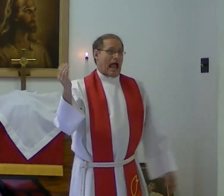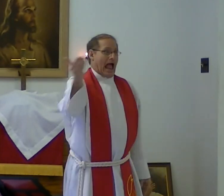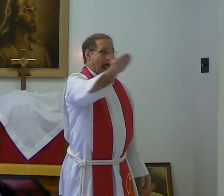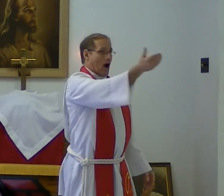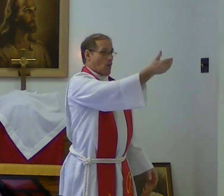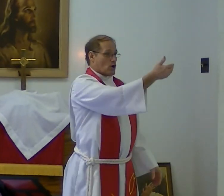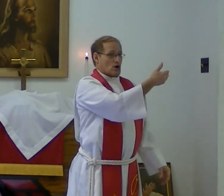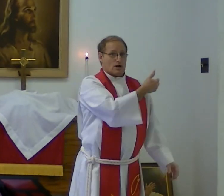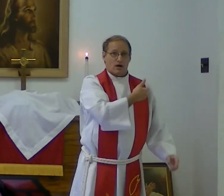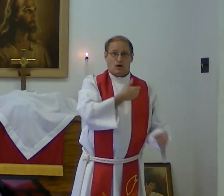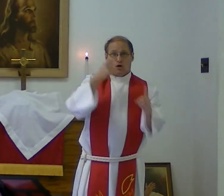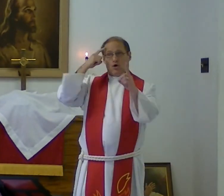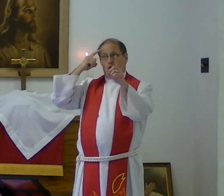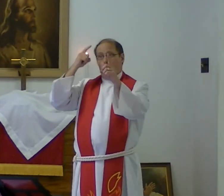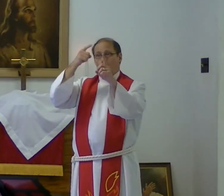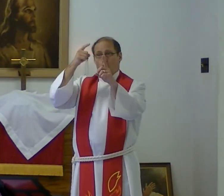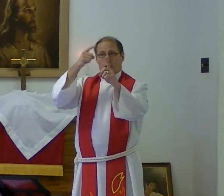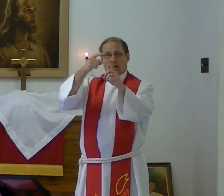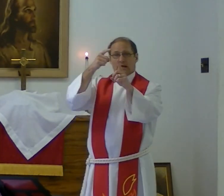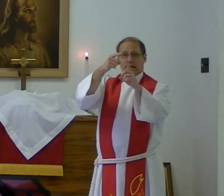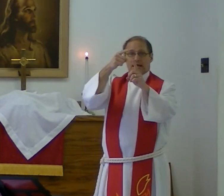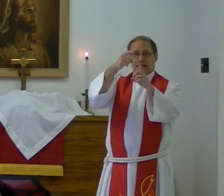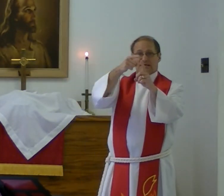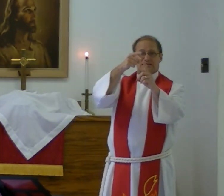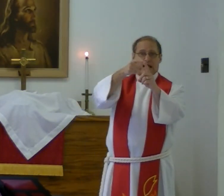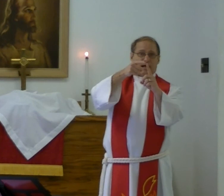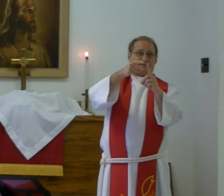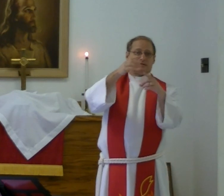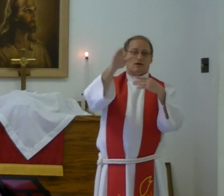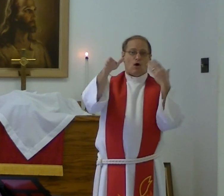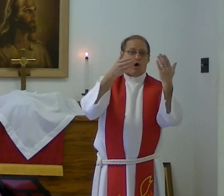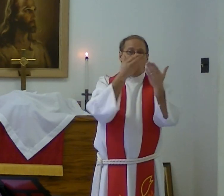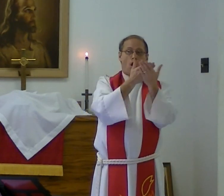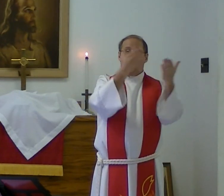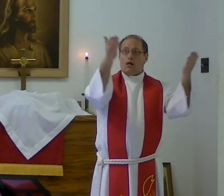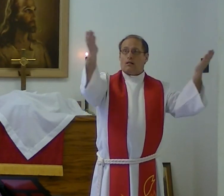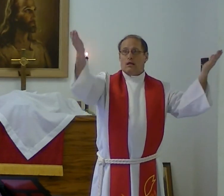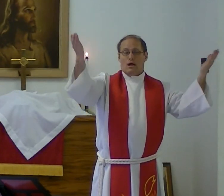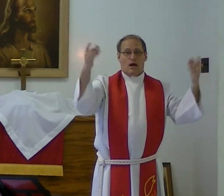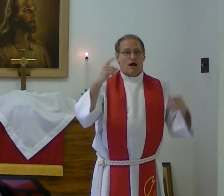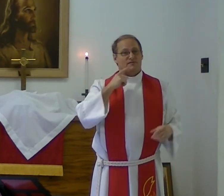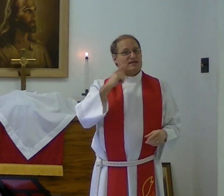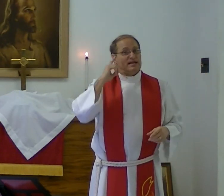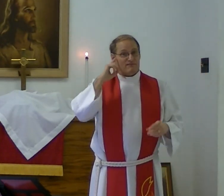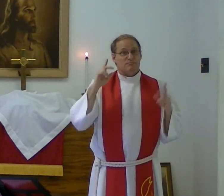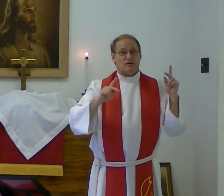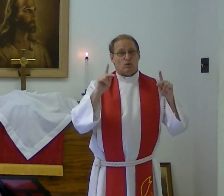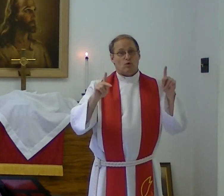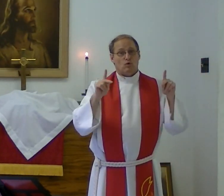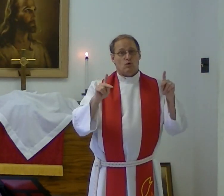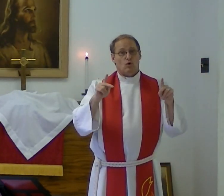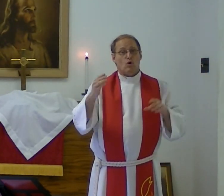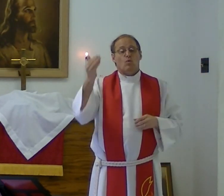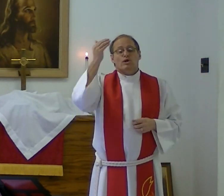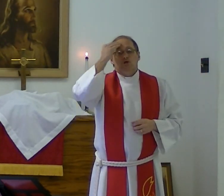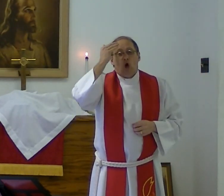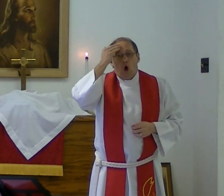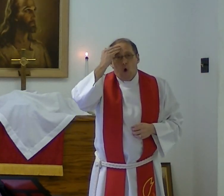Our goal is that all of the deaf people would know